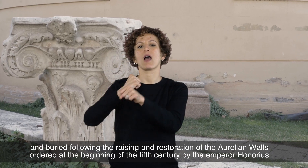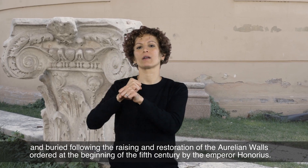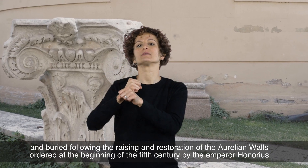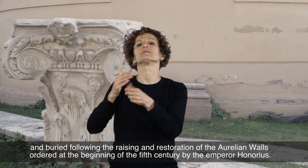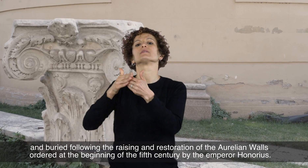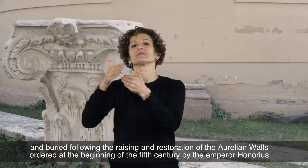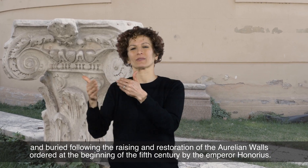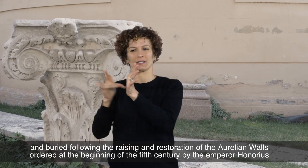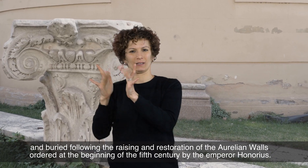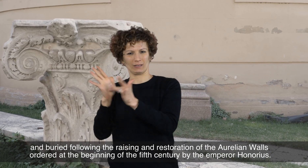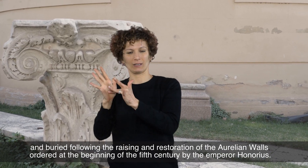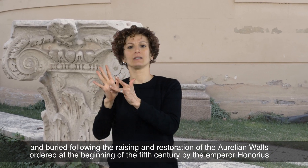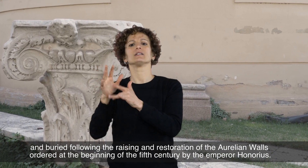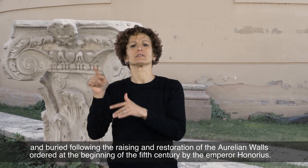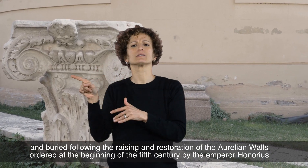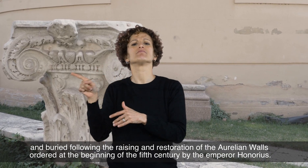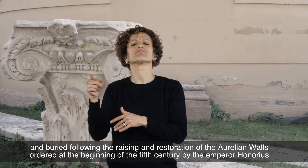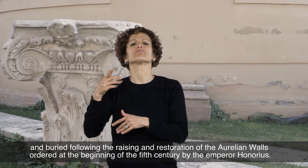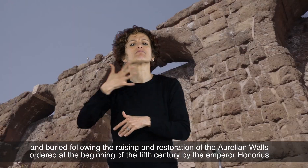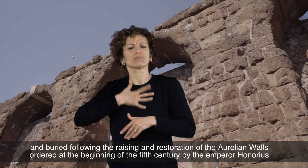and restoration of the Aurelian walls,